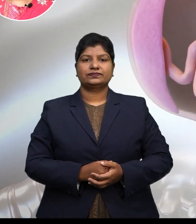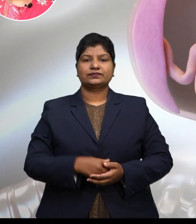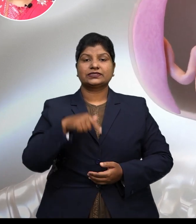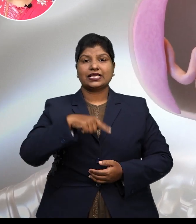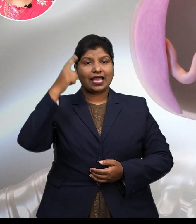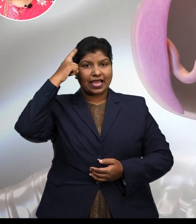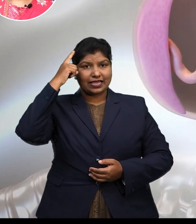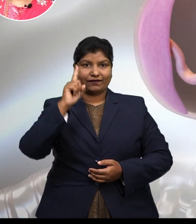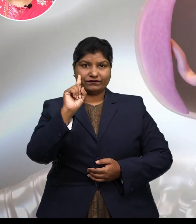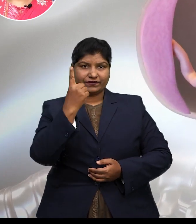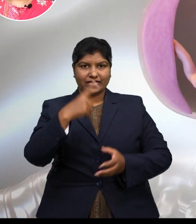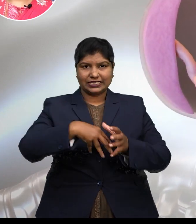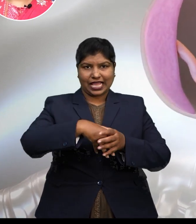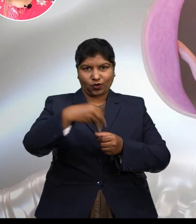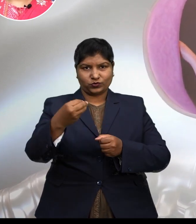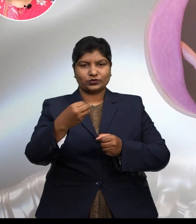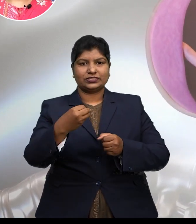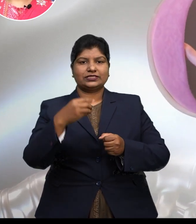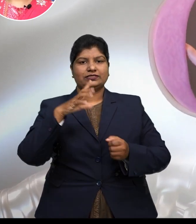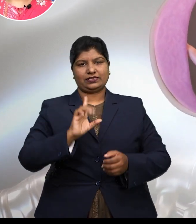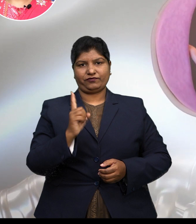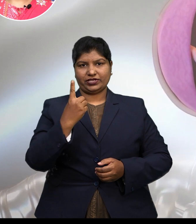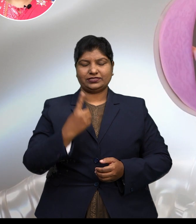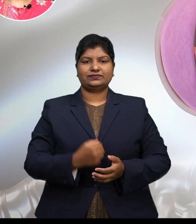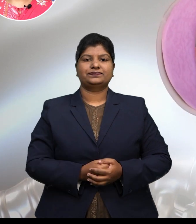the head usually comes out first.